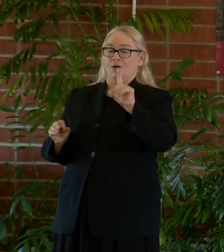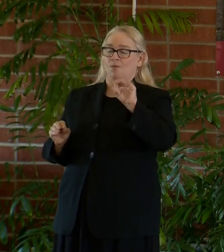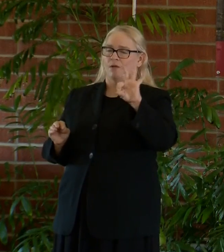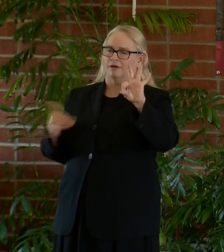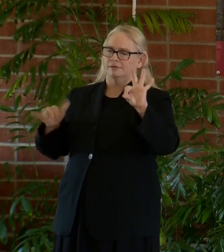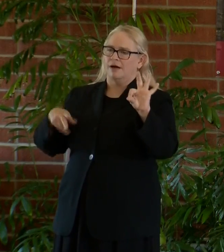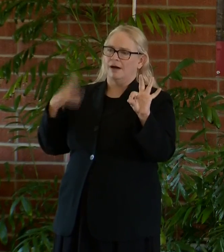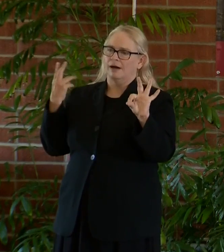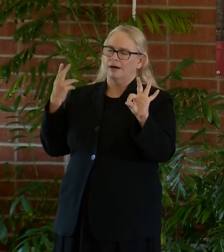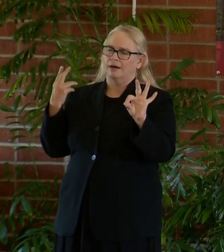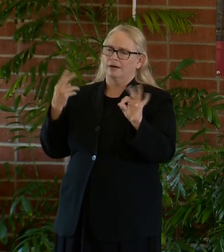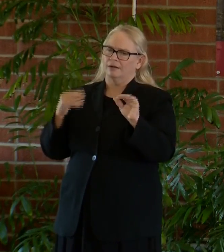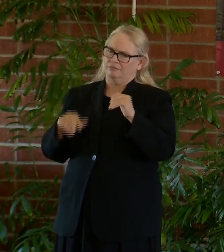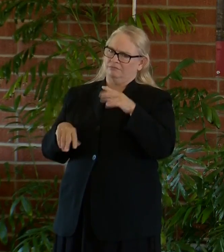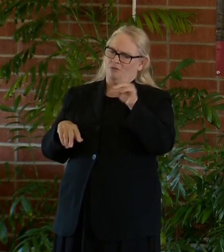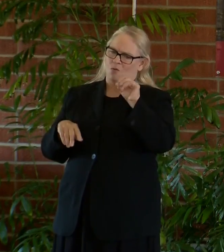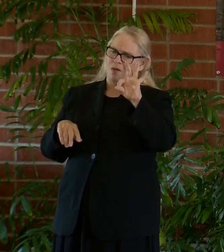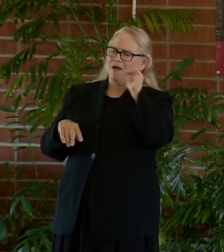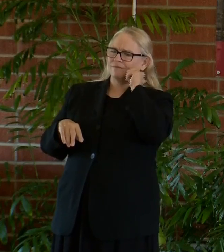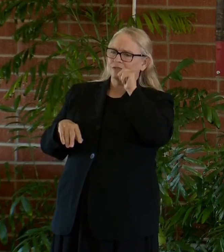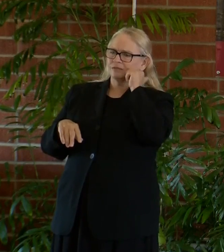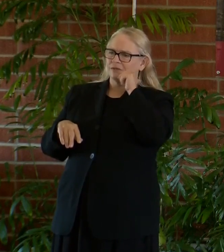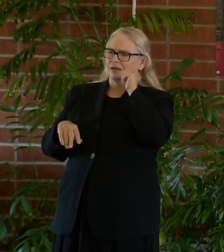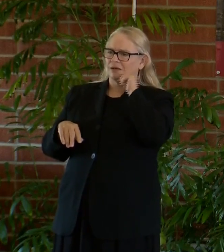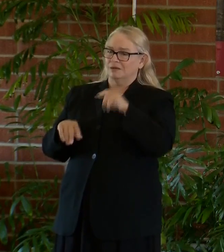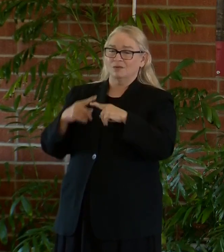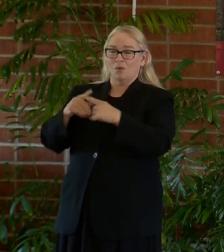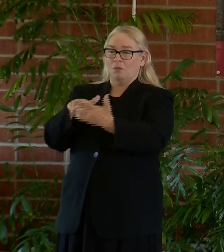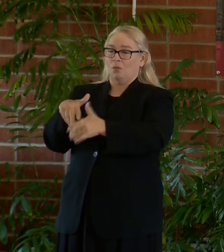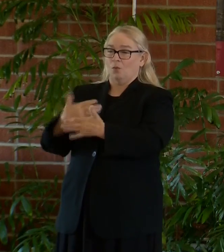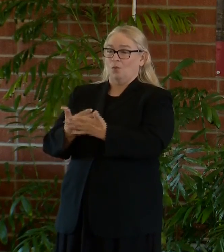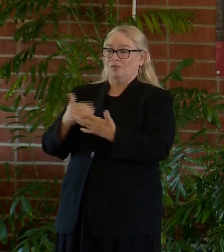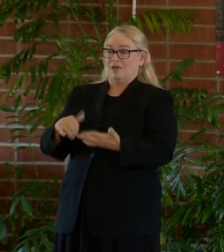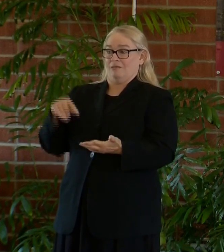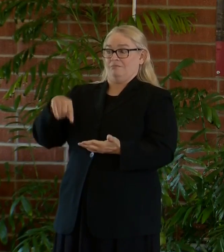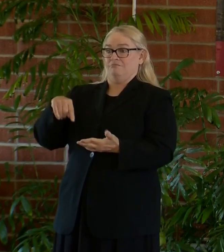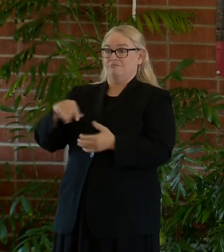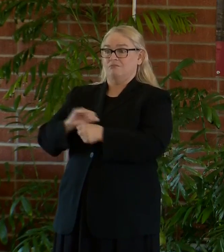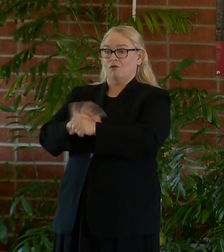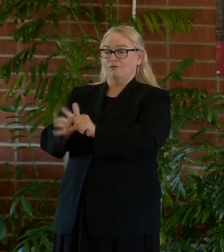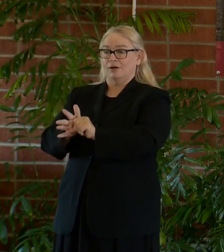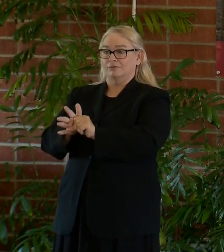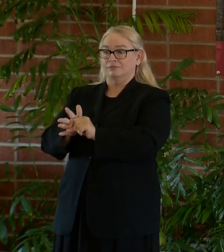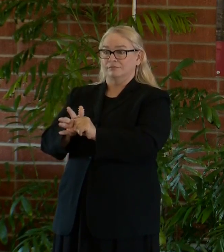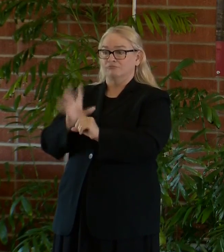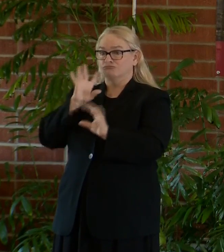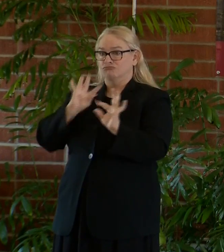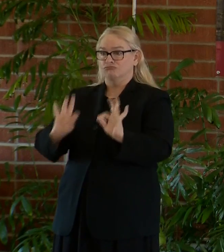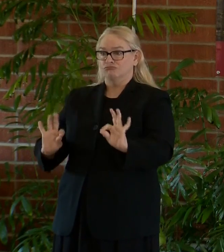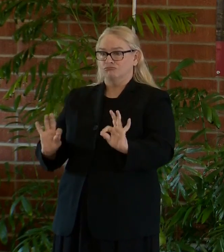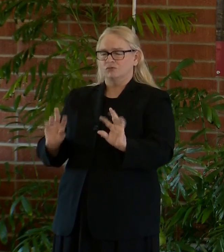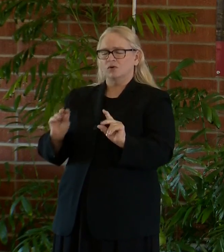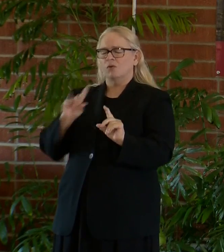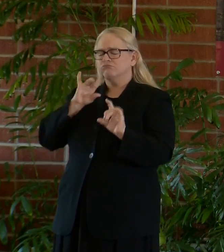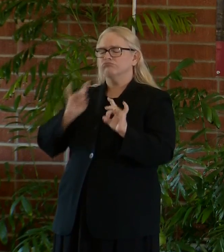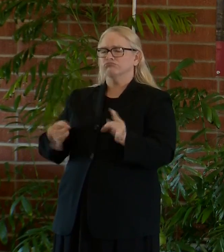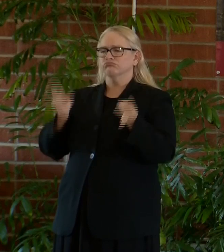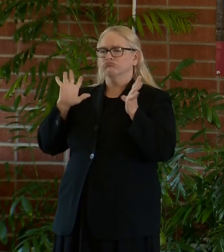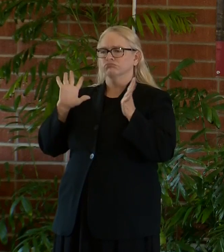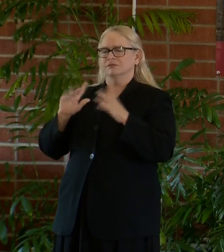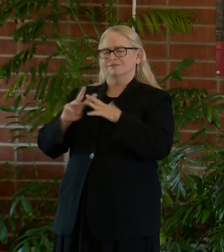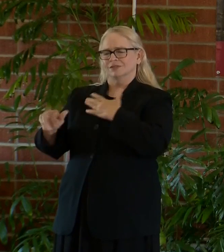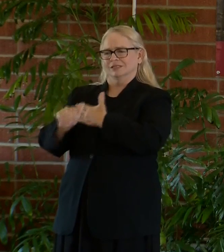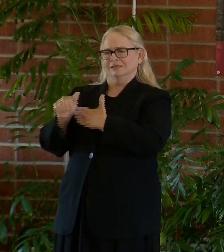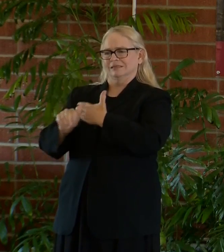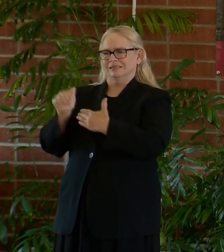deadly this disease continues to be. For them that some that say otherwise, these points of data